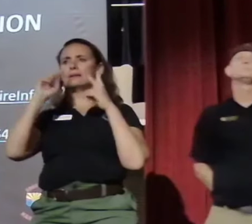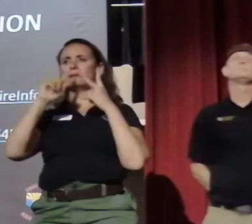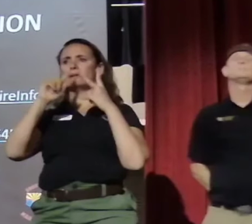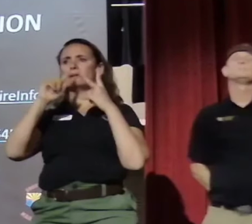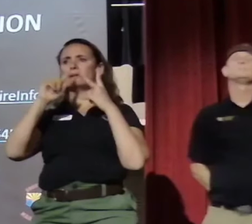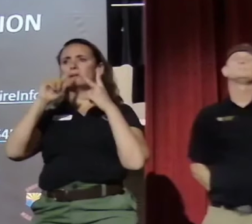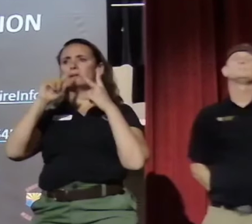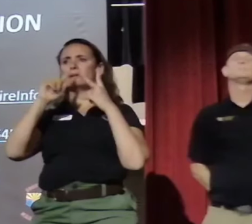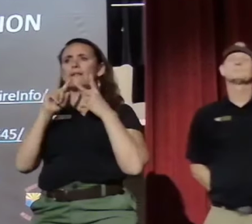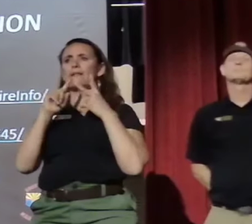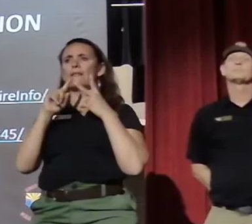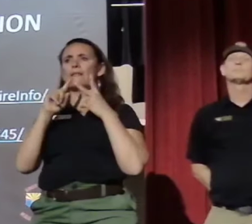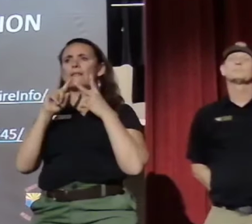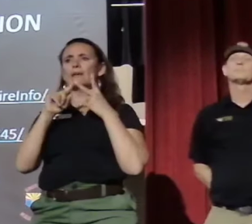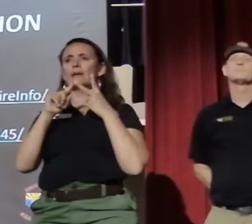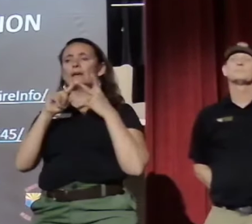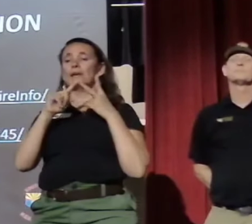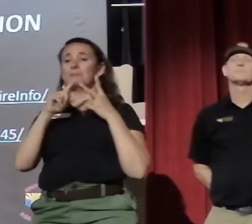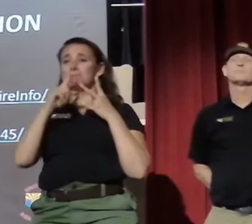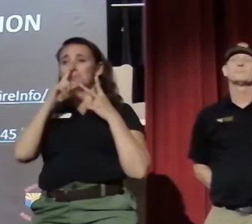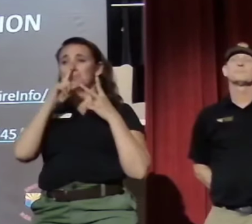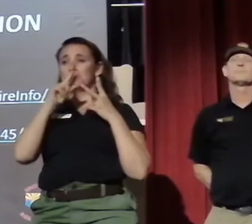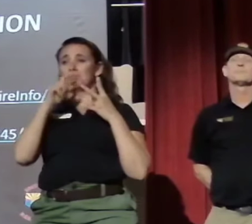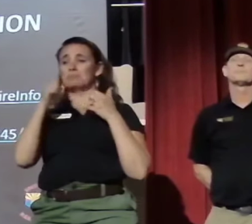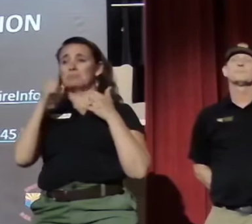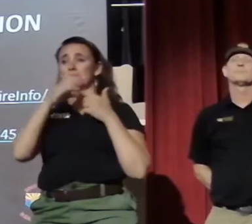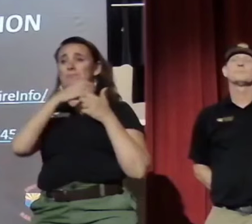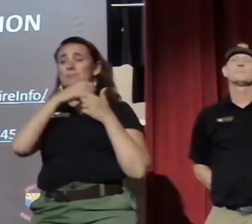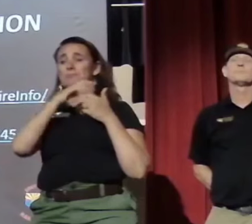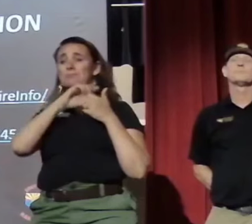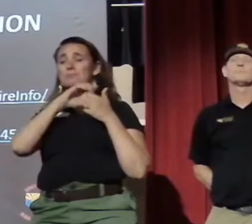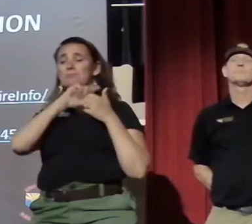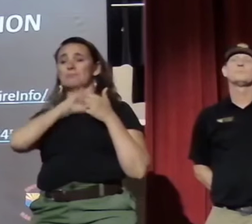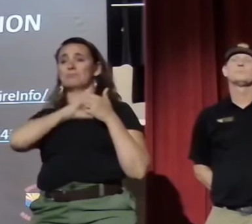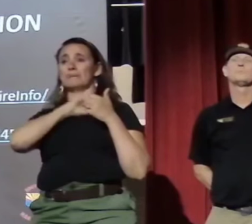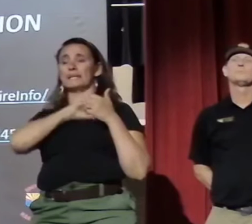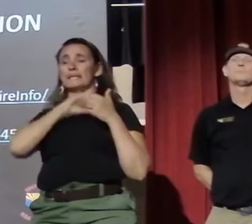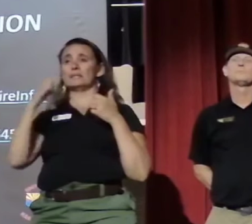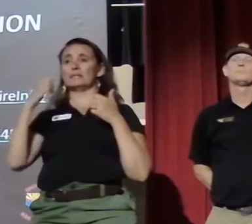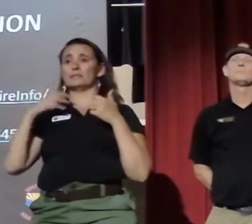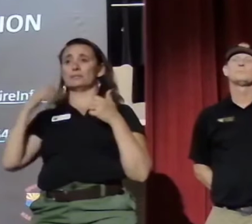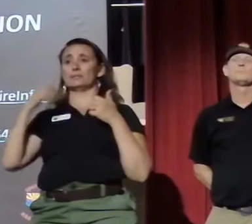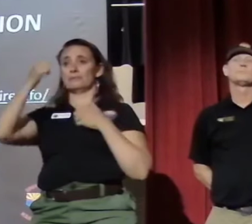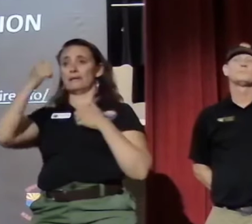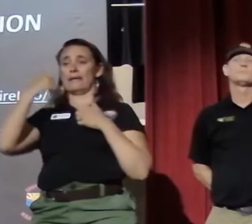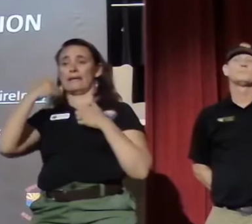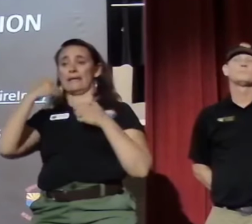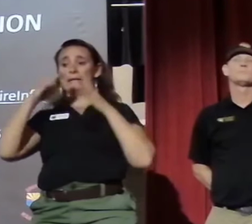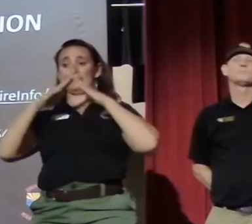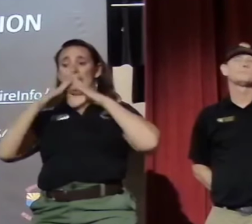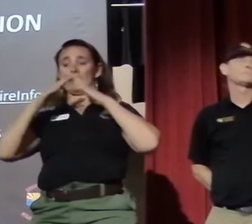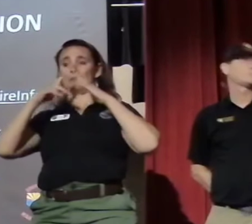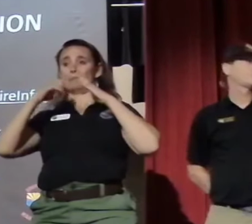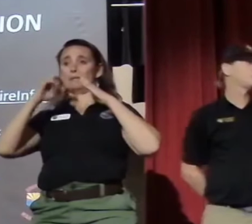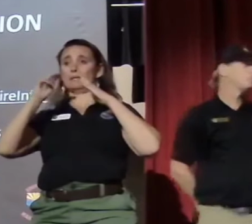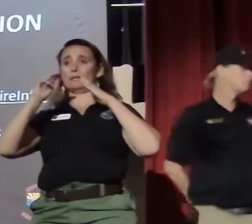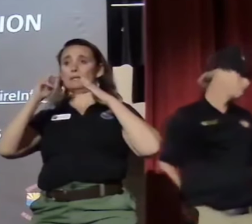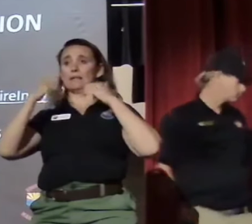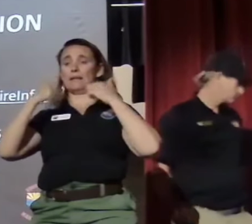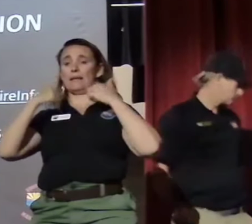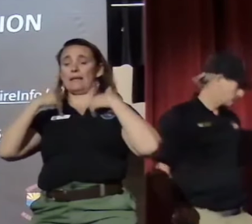the question, police chief, does the town of Payson have an evacuation plan? So the question is, And if